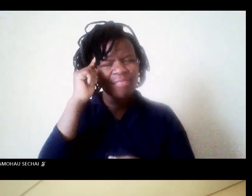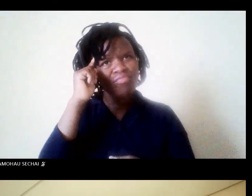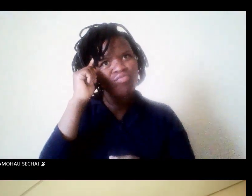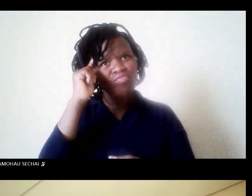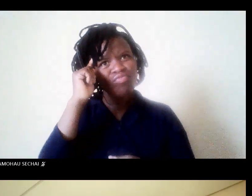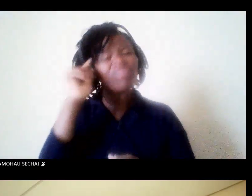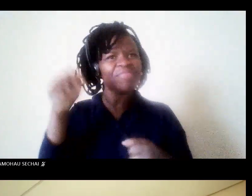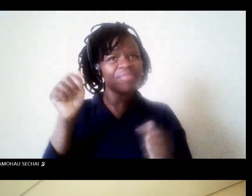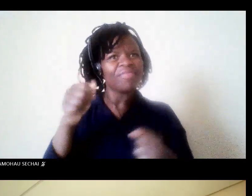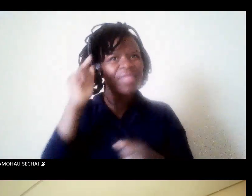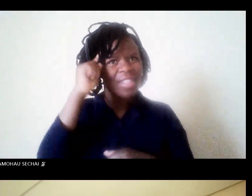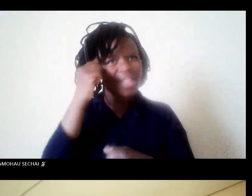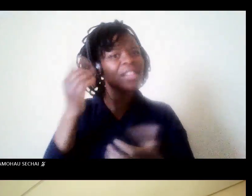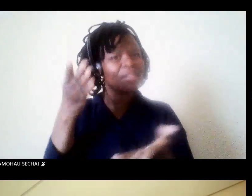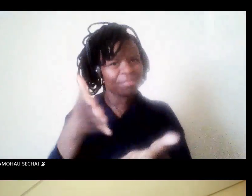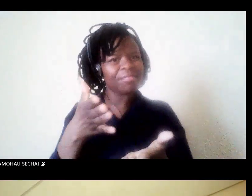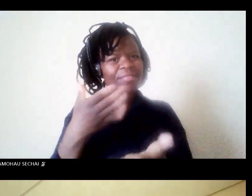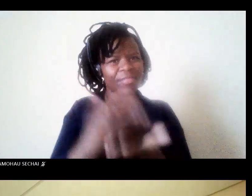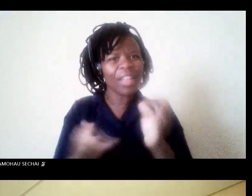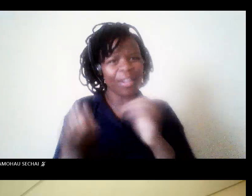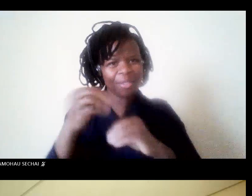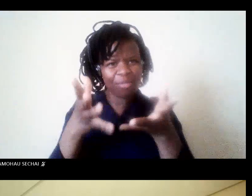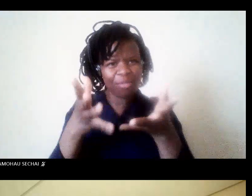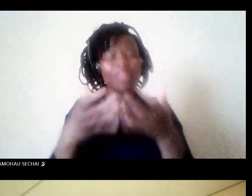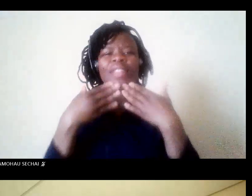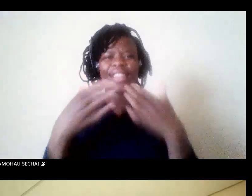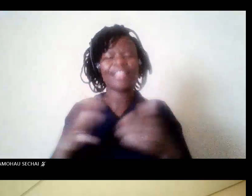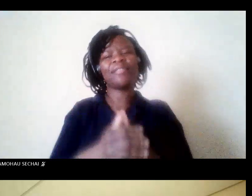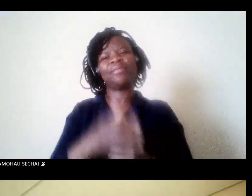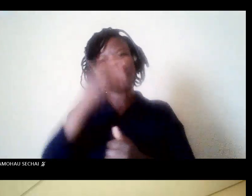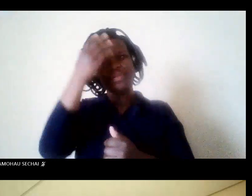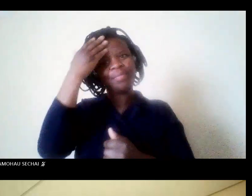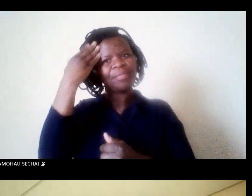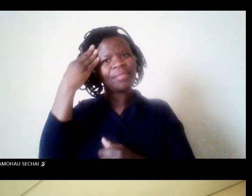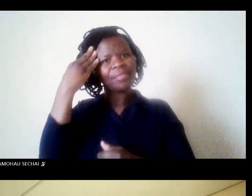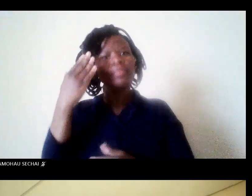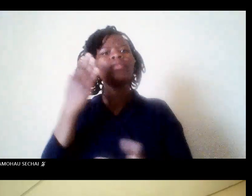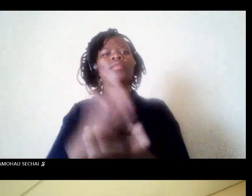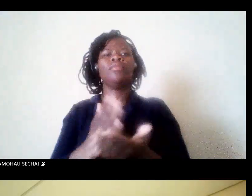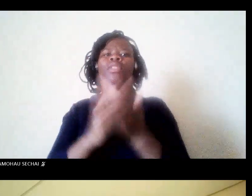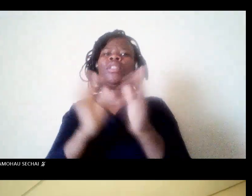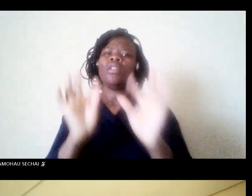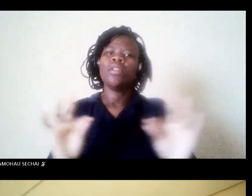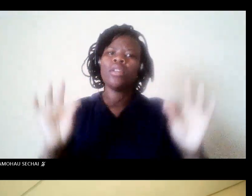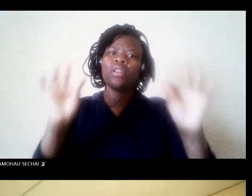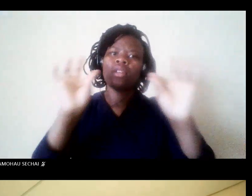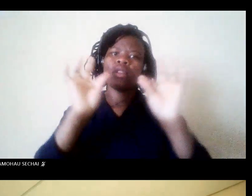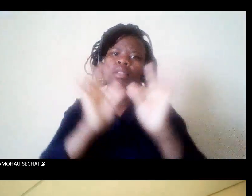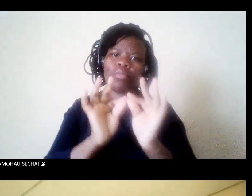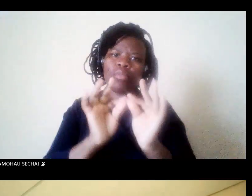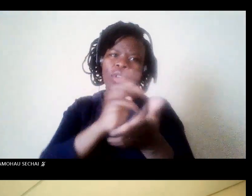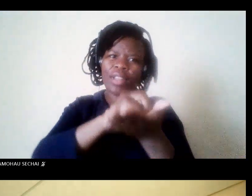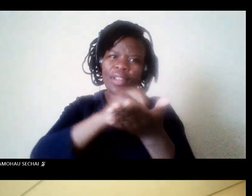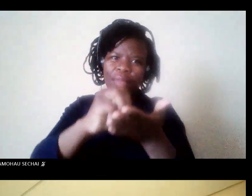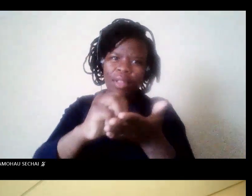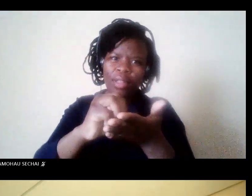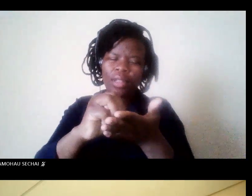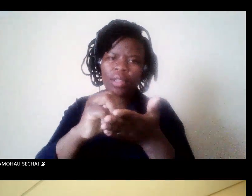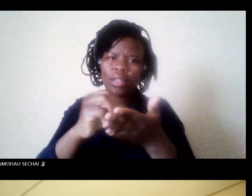That's where I can end for now. yeah. Thanks, Alice. That's a very, very key message. It tells you, it opens your eyes